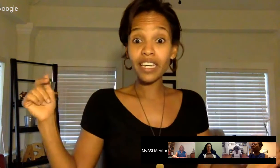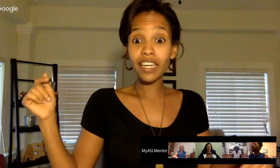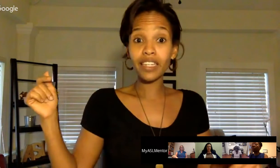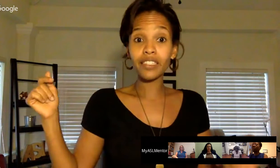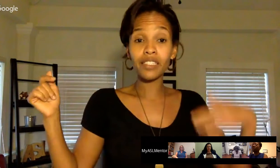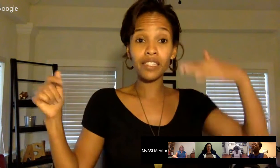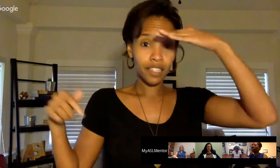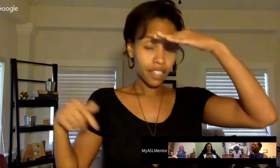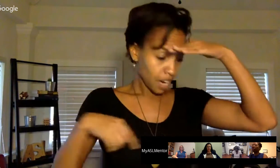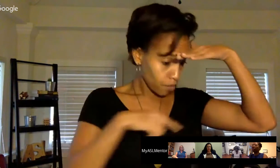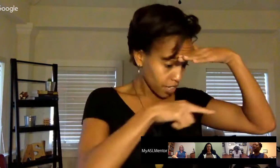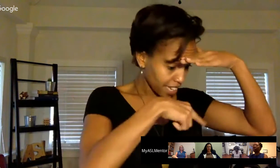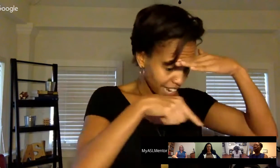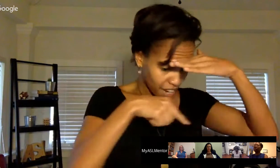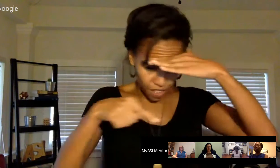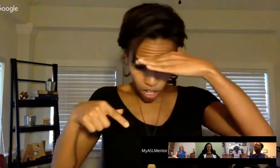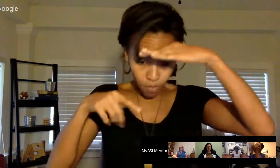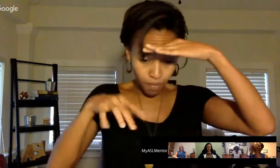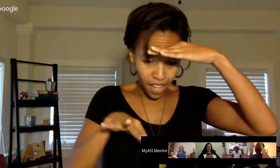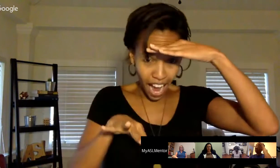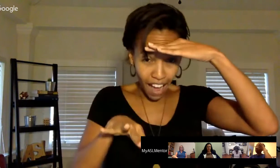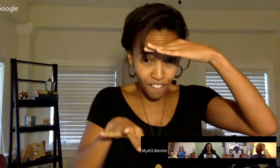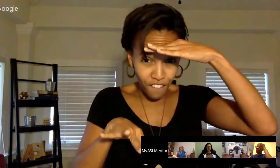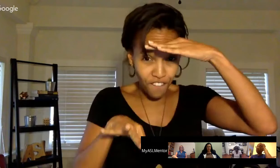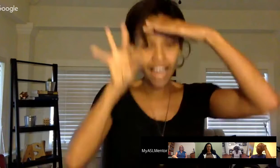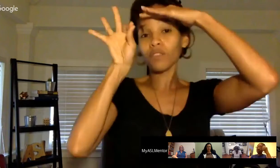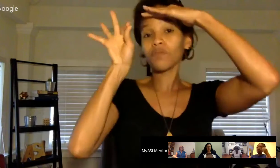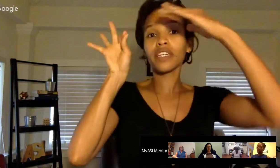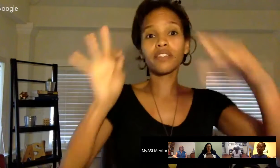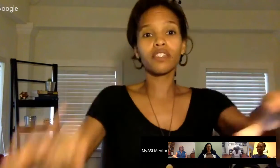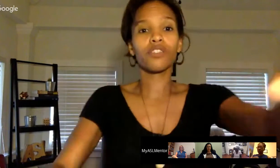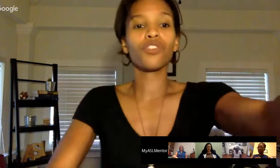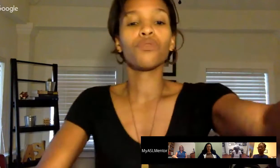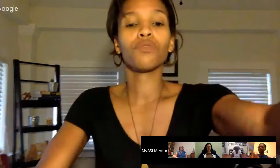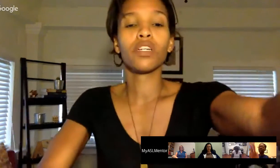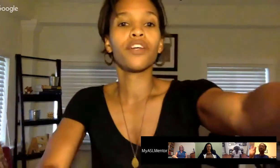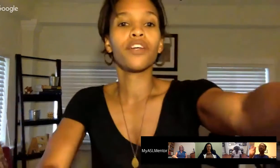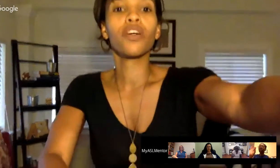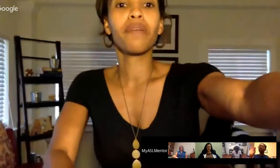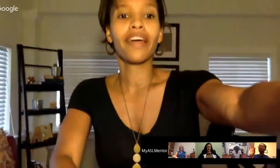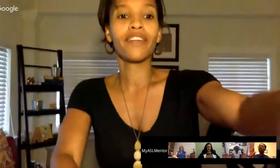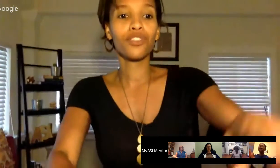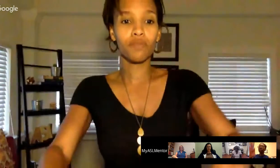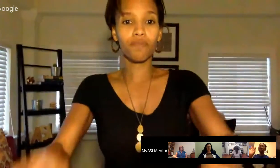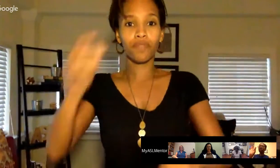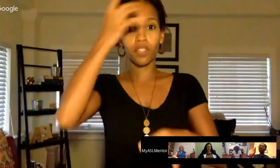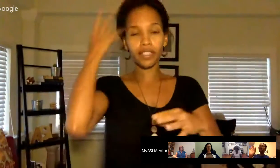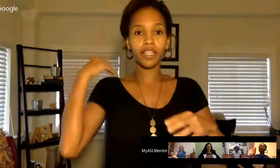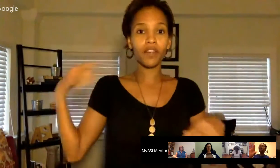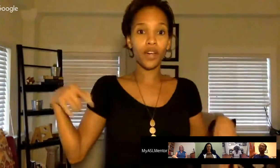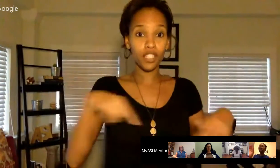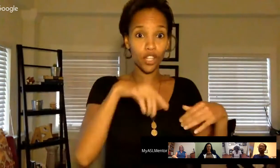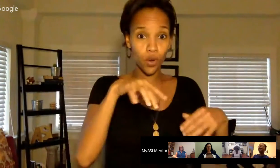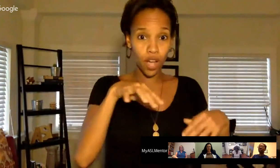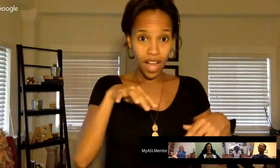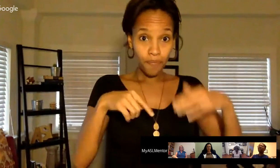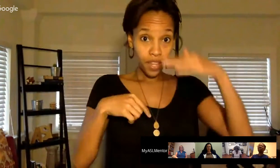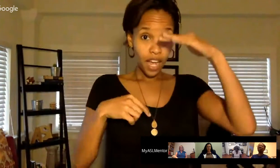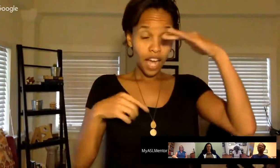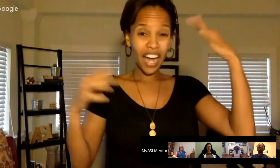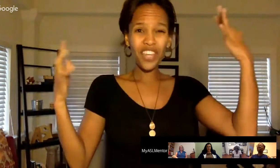find is, I'm looking down there, oh, I found it. Oh shoot, my hands can't see. Okay,